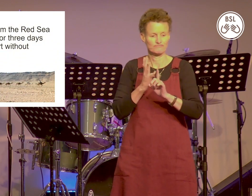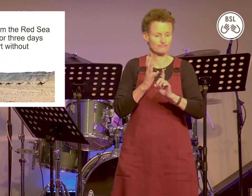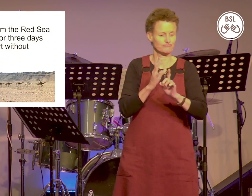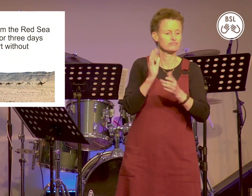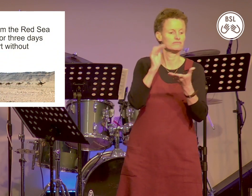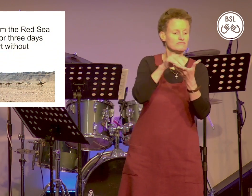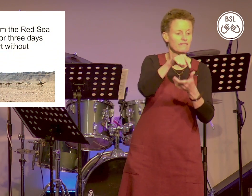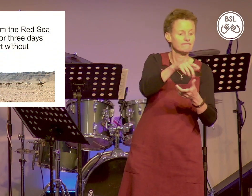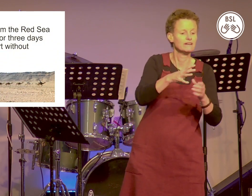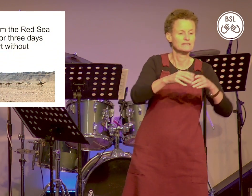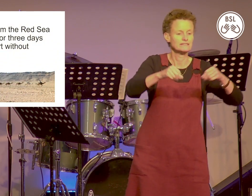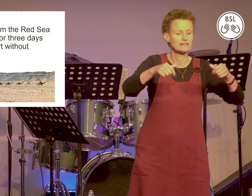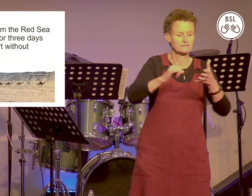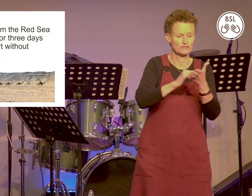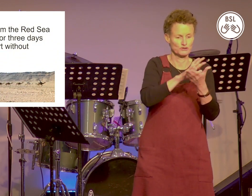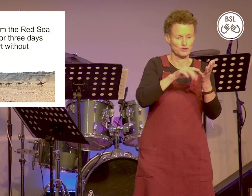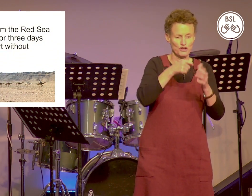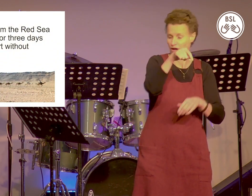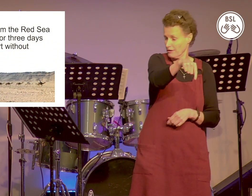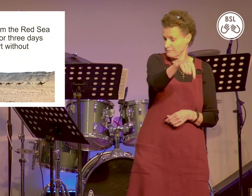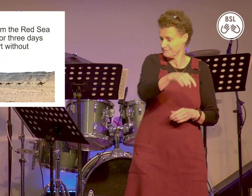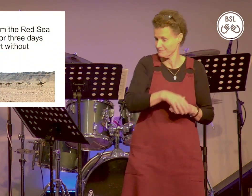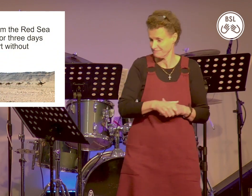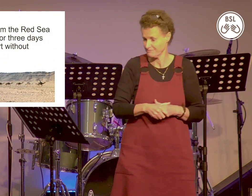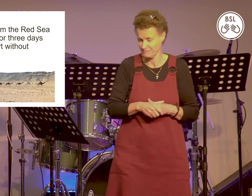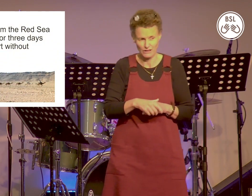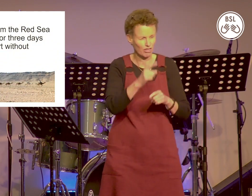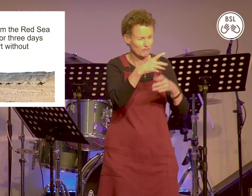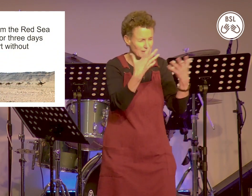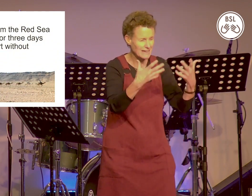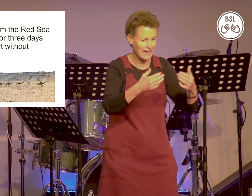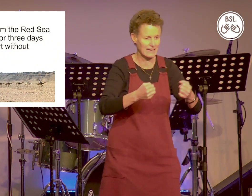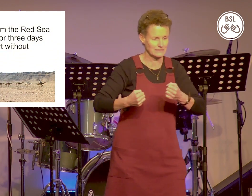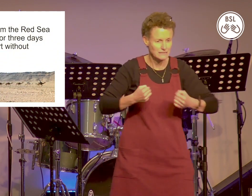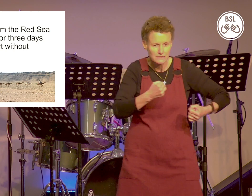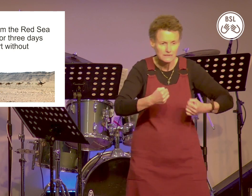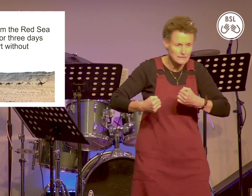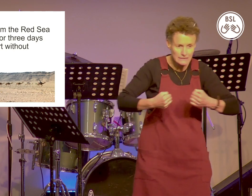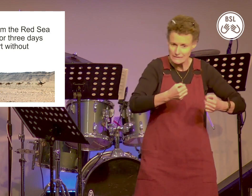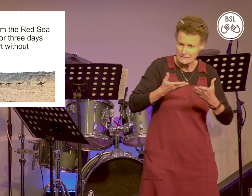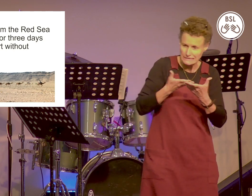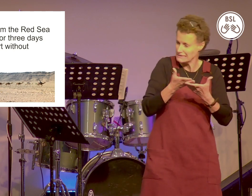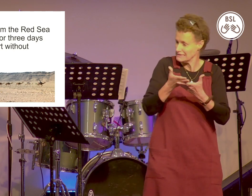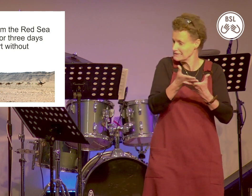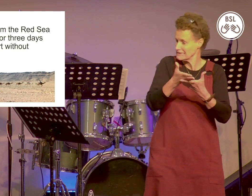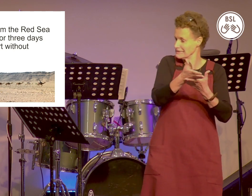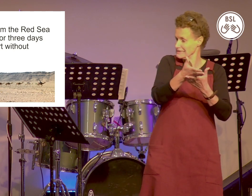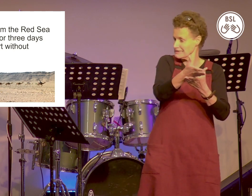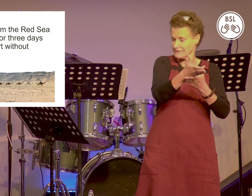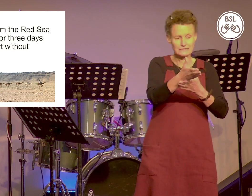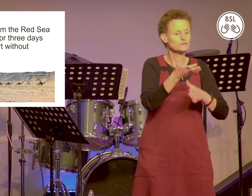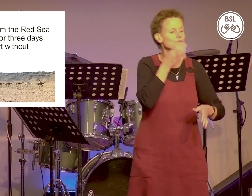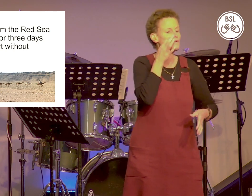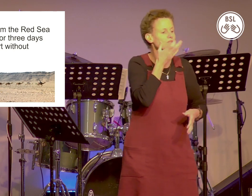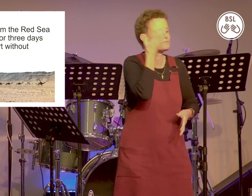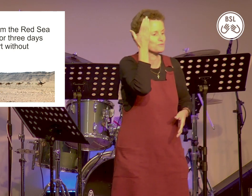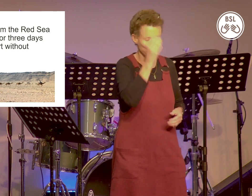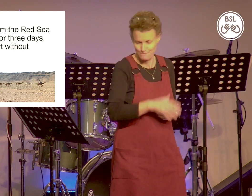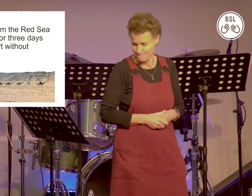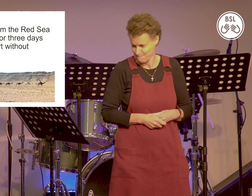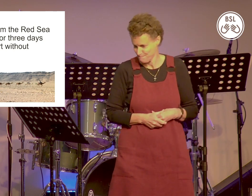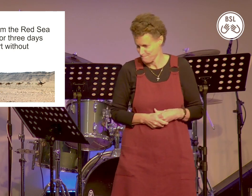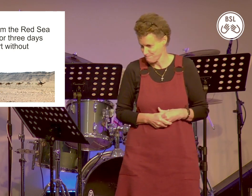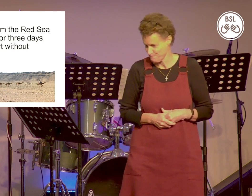Sea into the desert of Shur. For 3 days they travelled in the desert